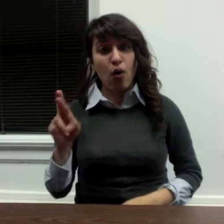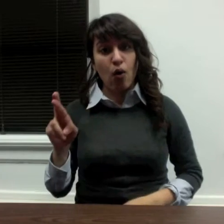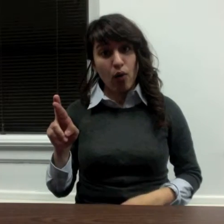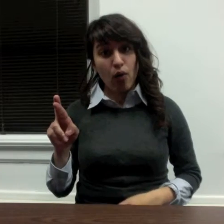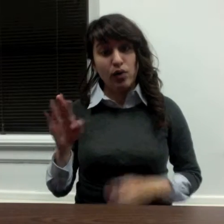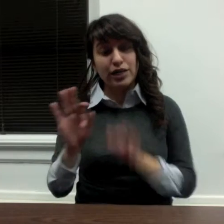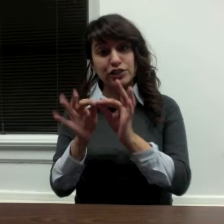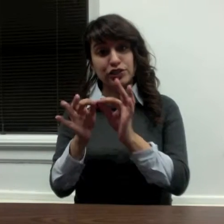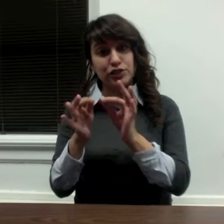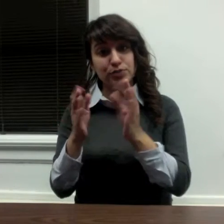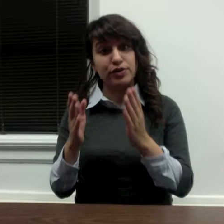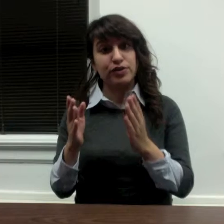Statistically,